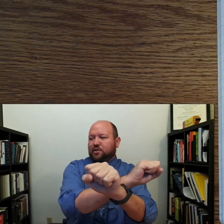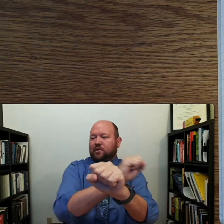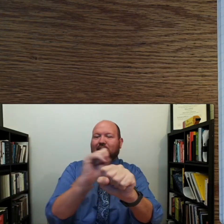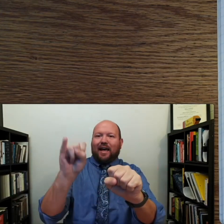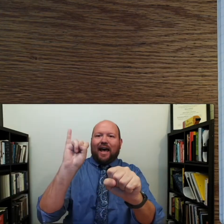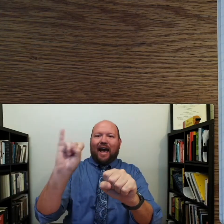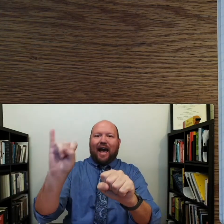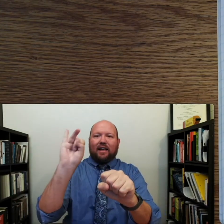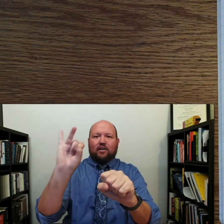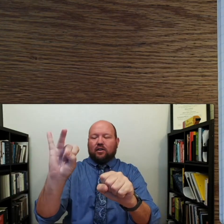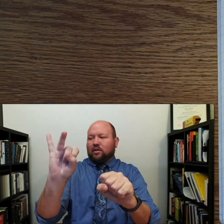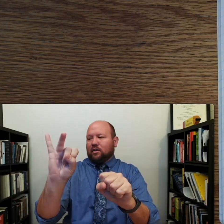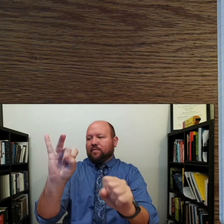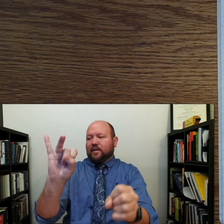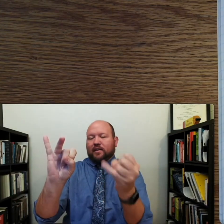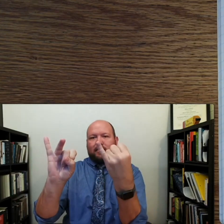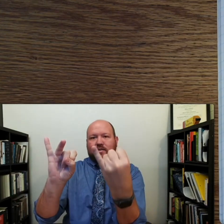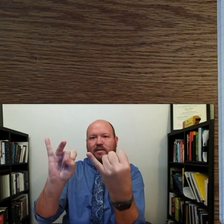Altitude.